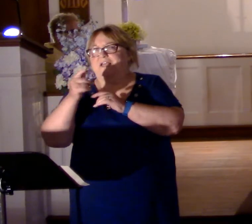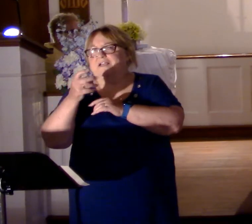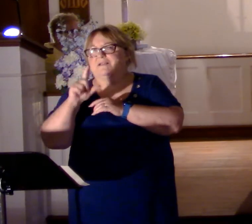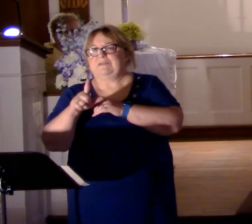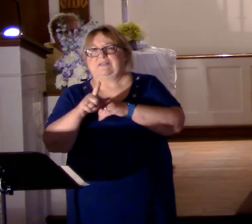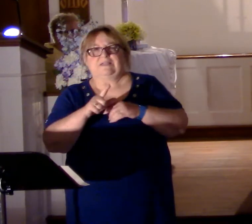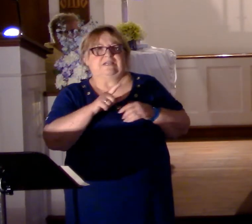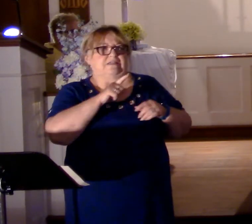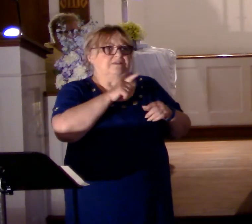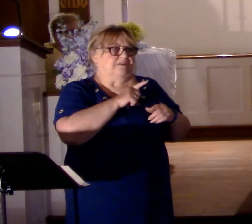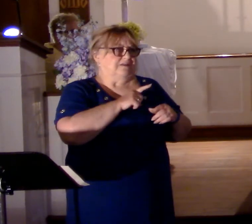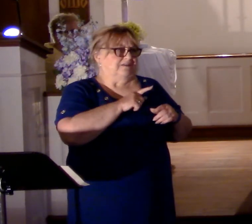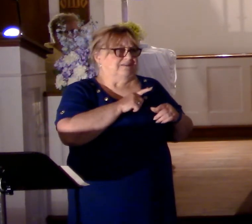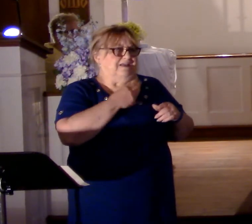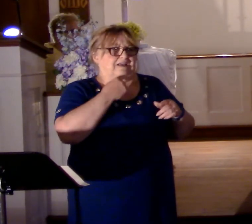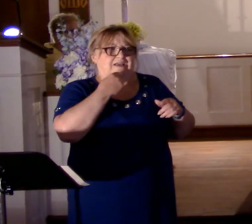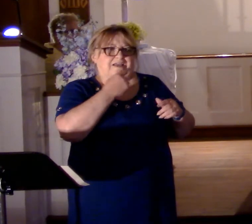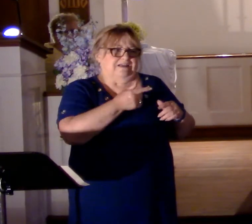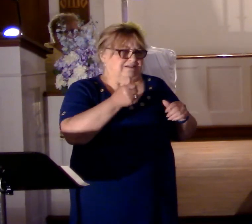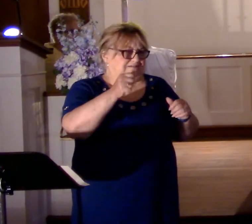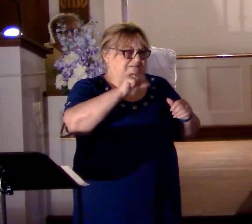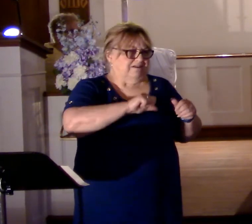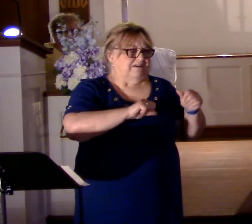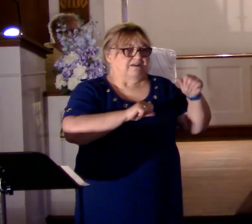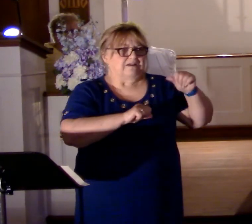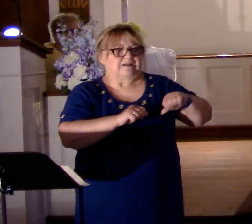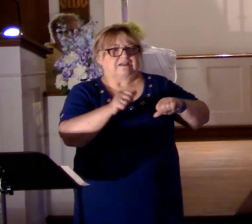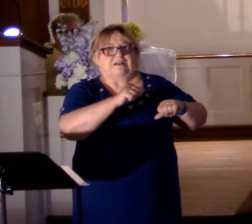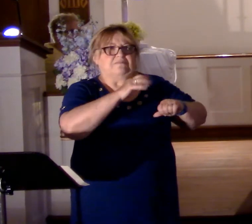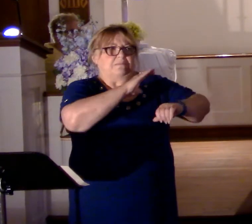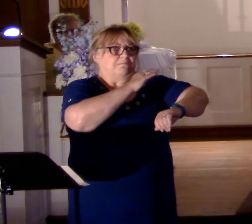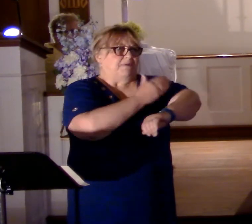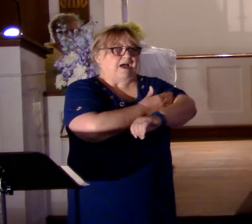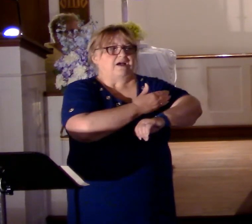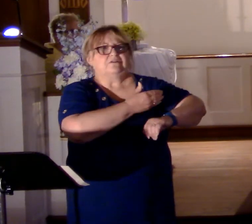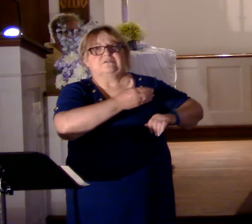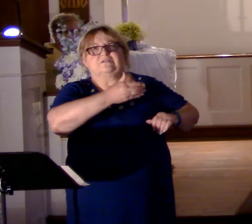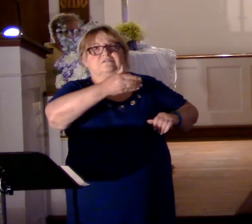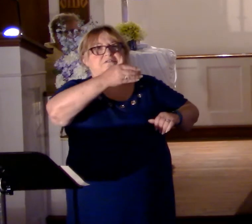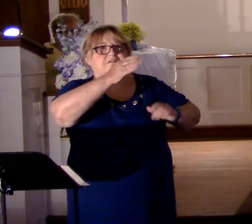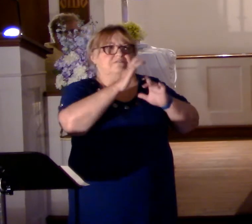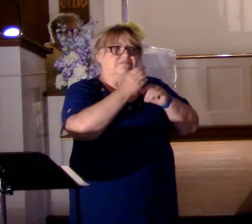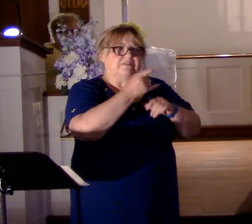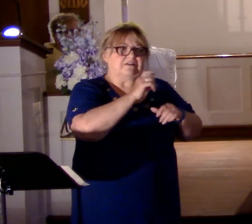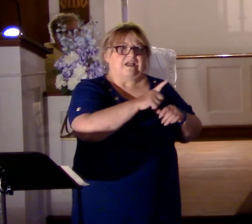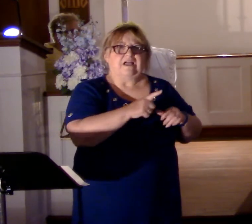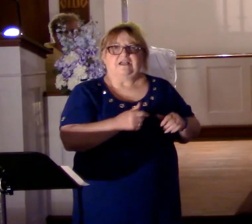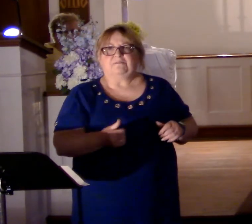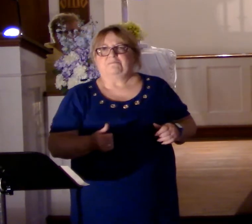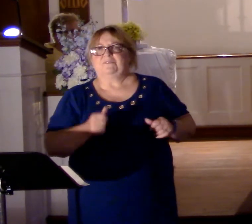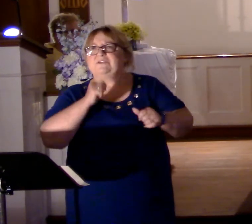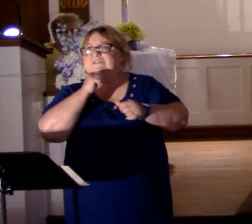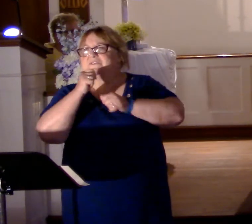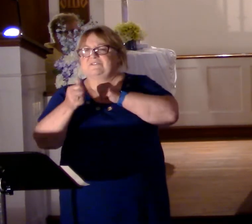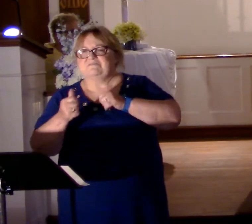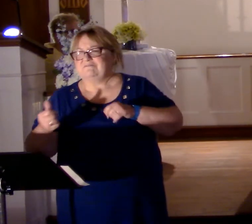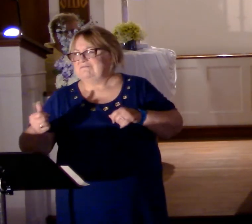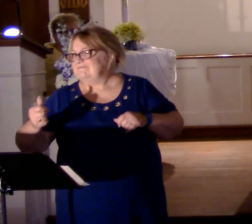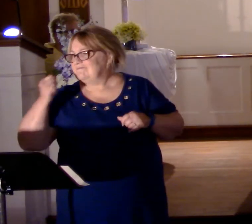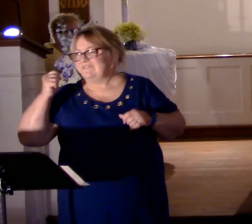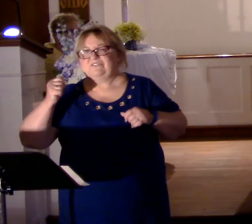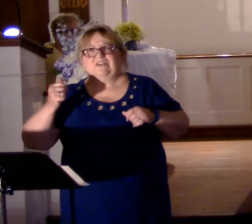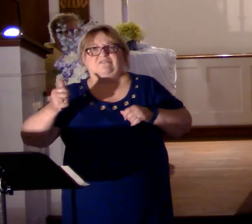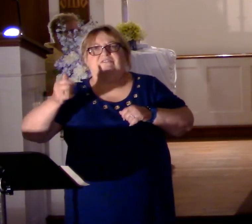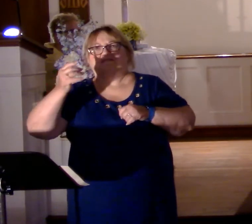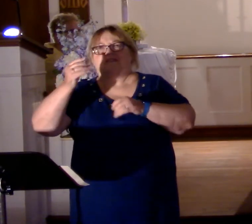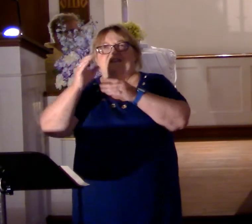There is a repudiation of the power of the gospel. There is a rejection of the veracity of